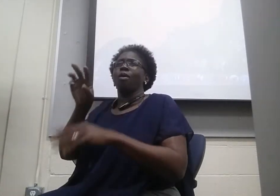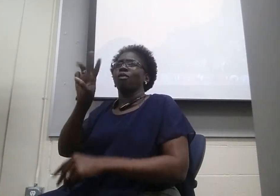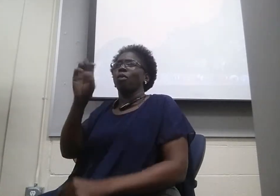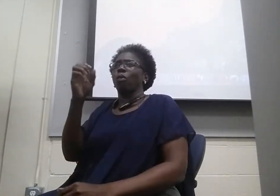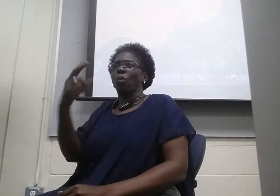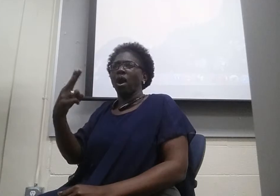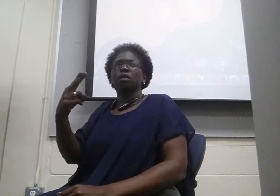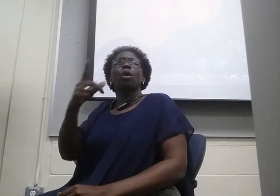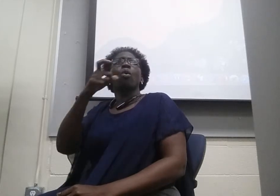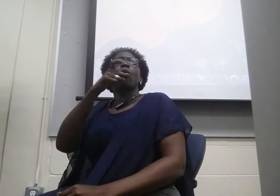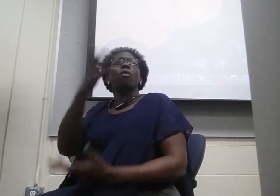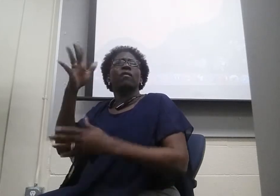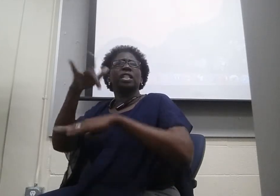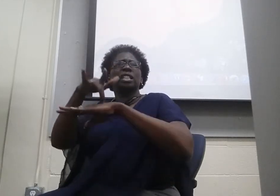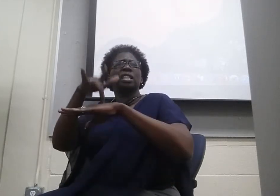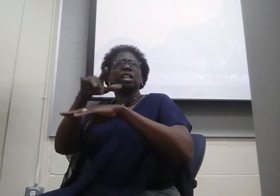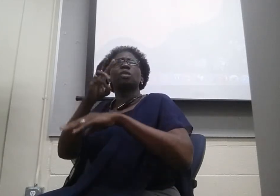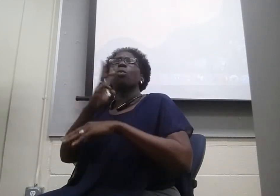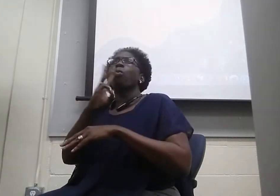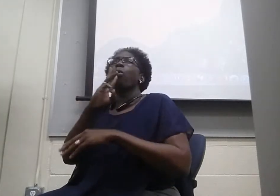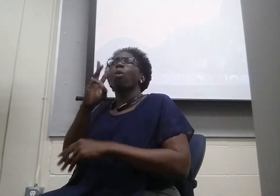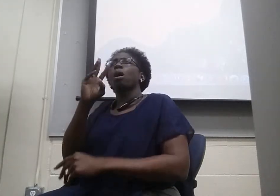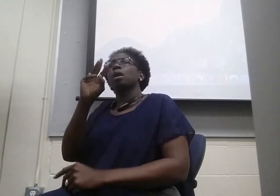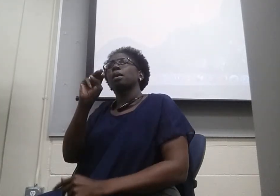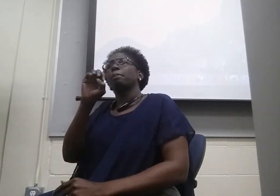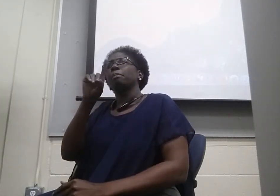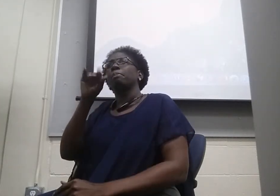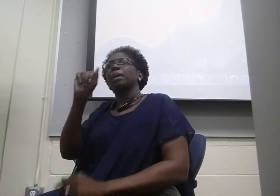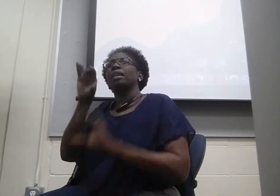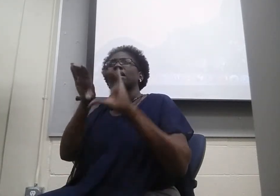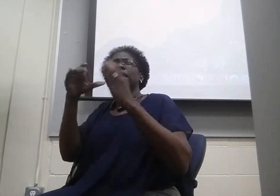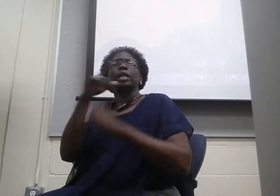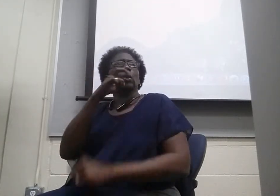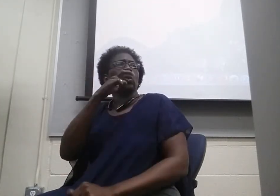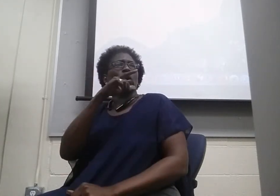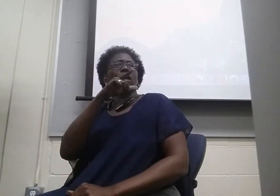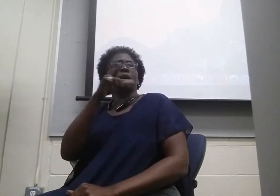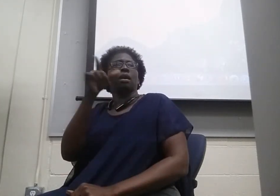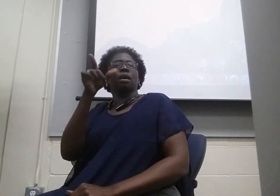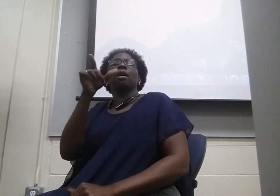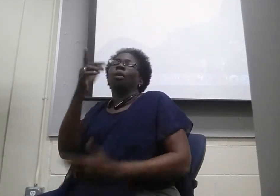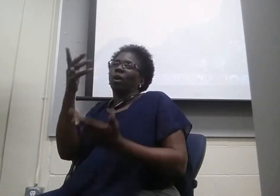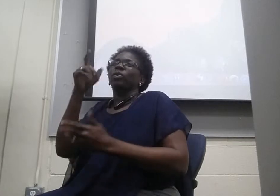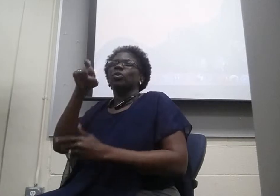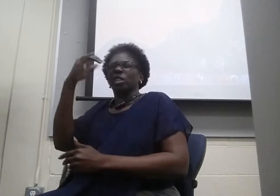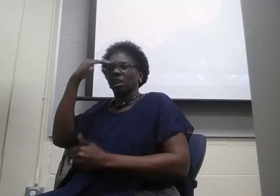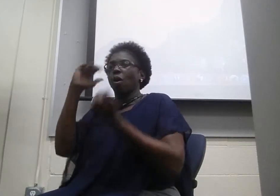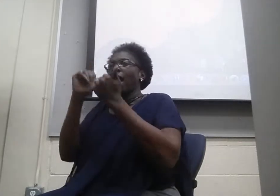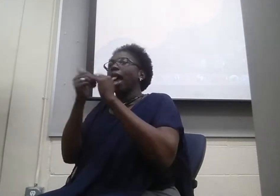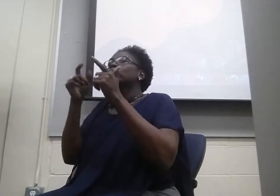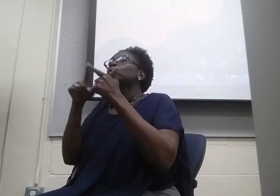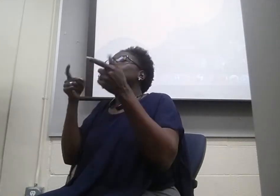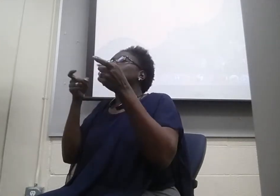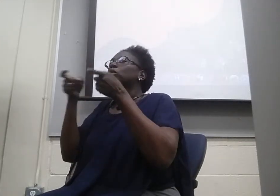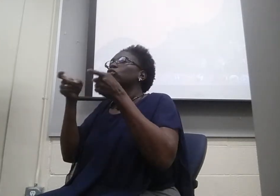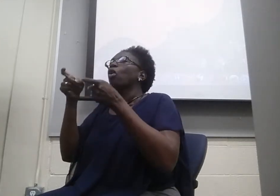media? Has anyone done that? Okay, you have to control your space pretty well, and I'm pretty impatient, so I'm not good with